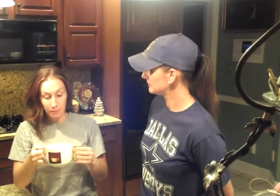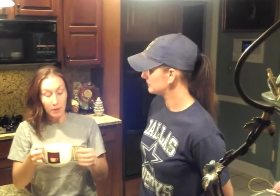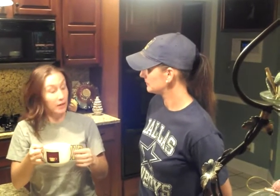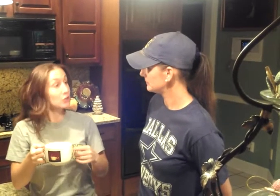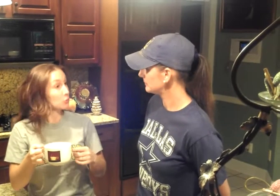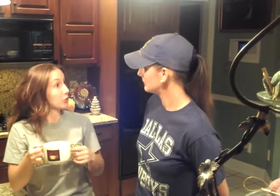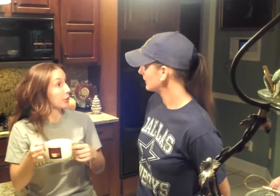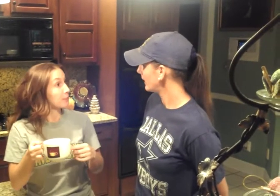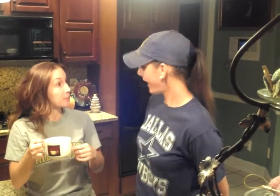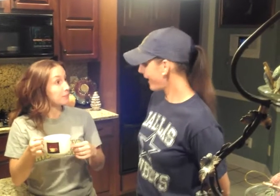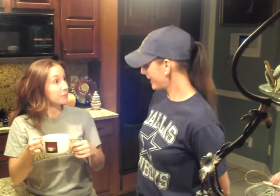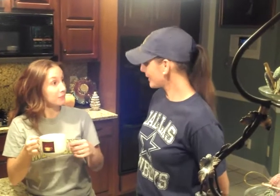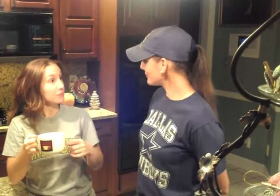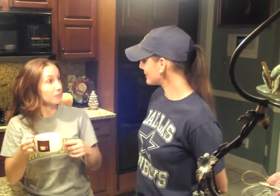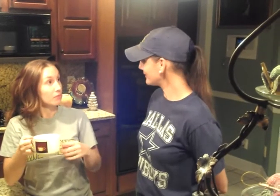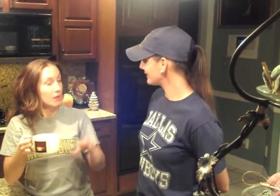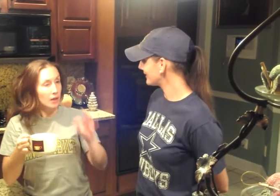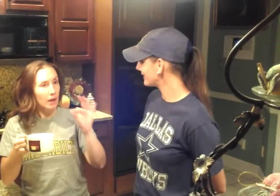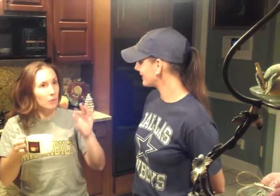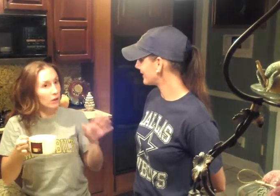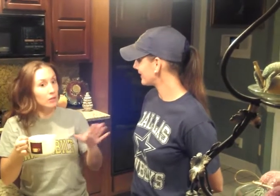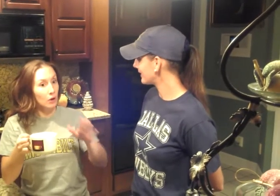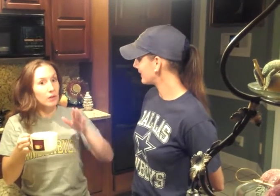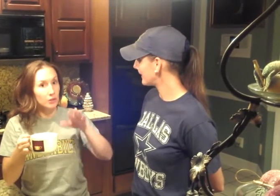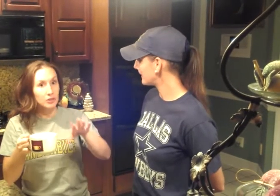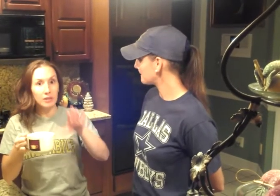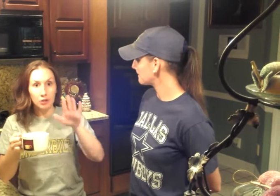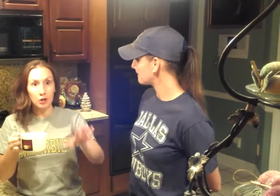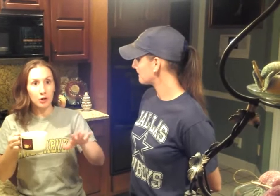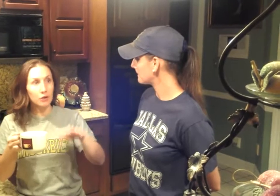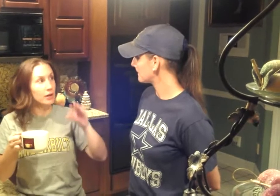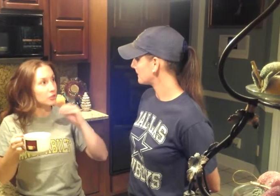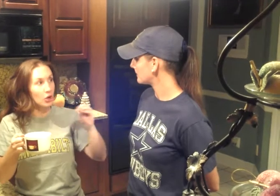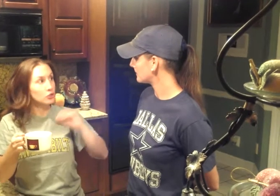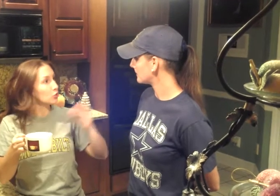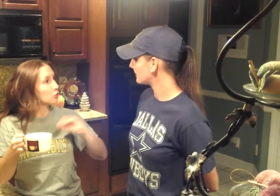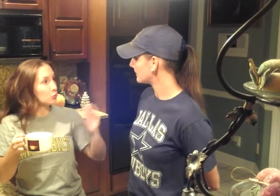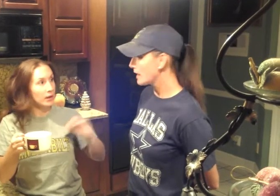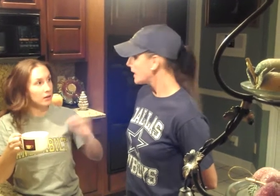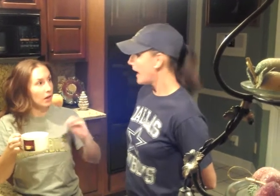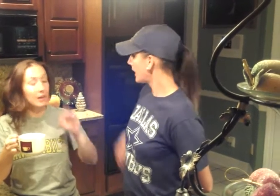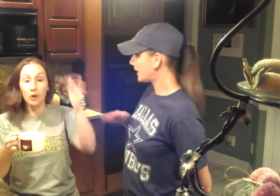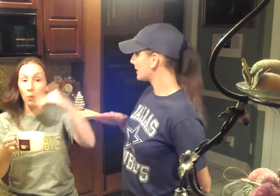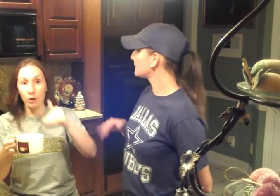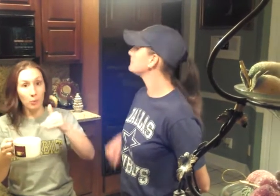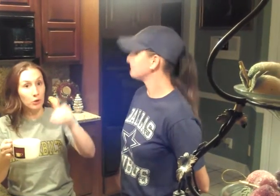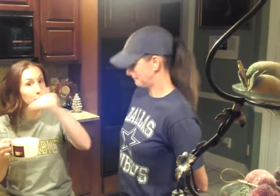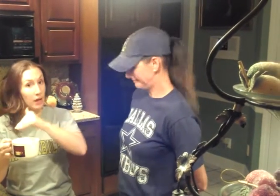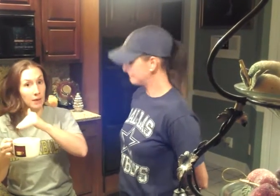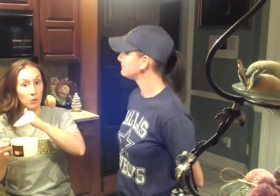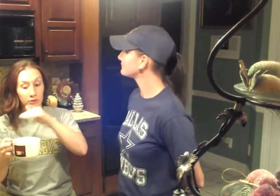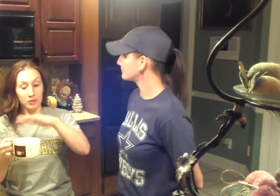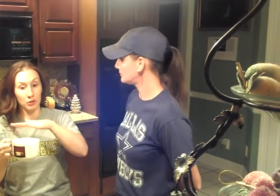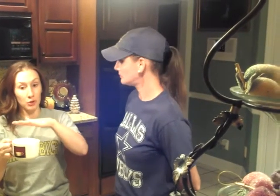That is really good. I told you. And, you know, like you said, the sugar, it's not too sweet. And if you wanted more, you could add more. This is a